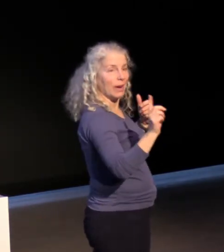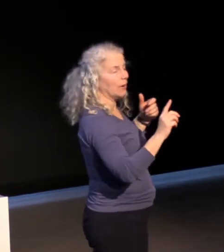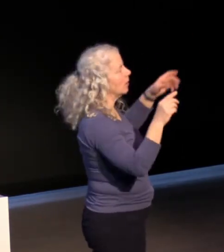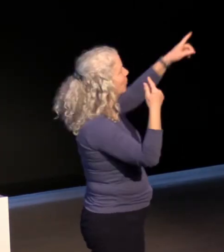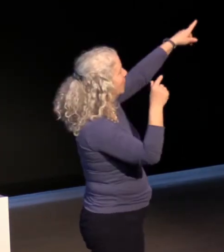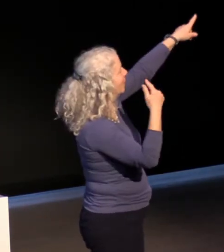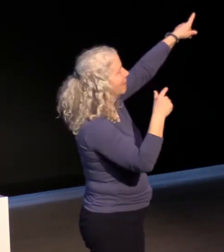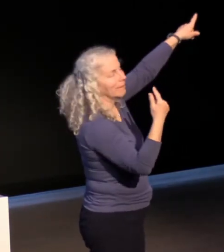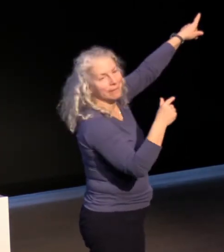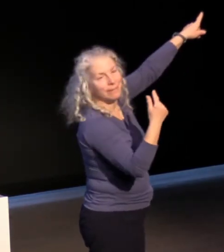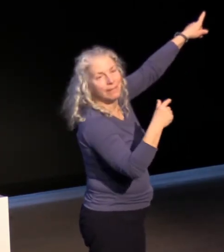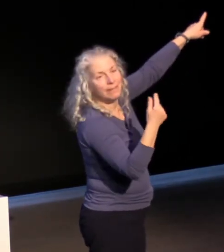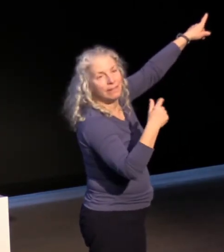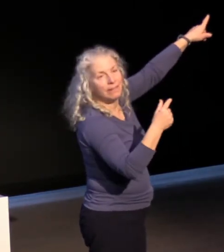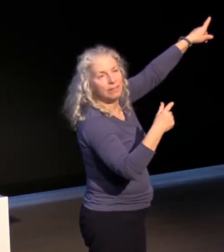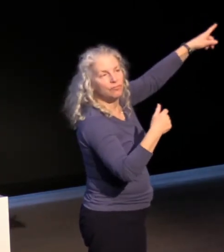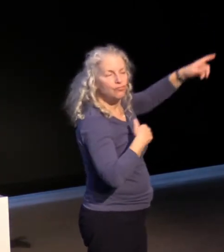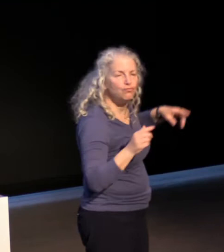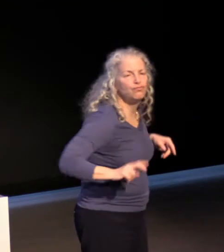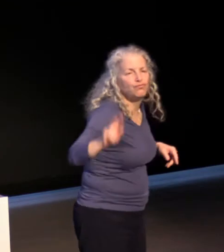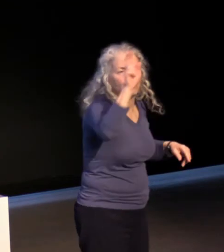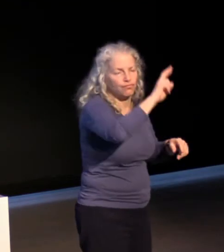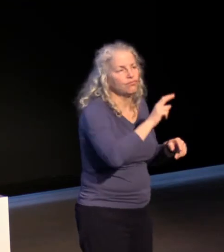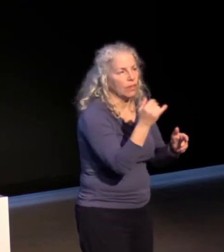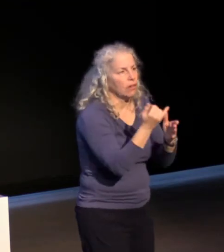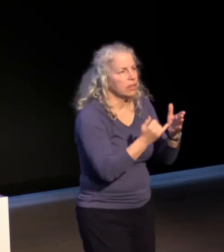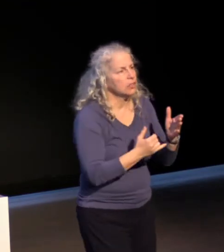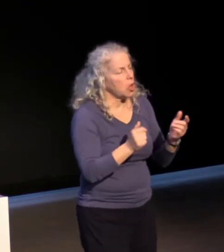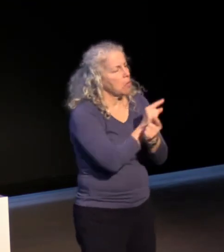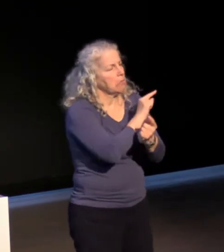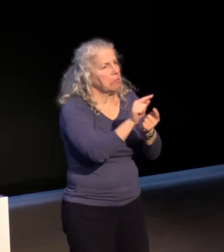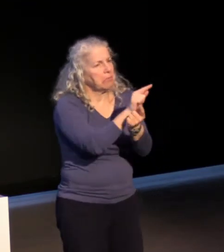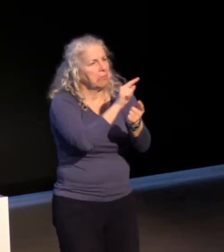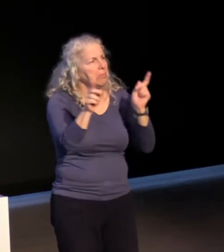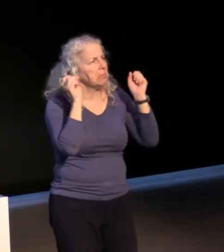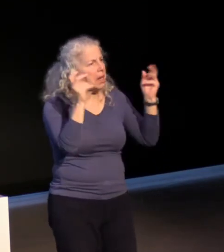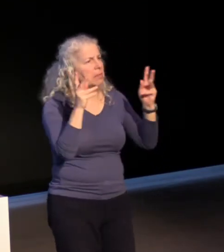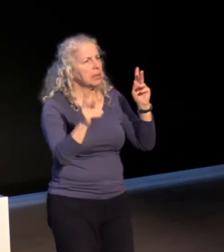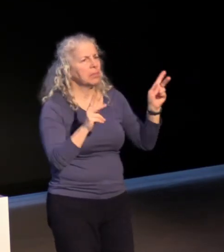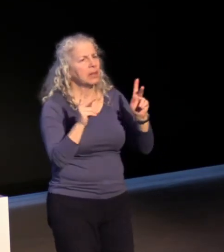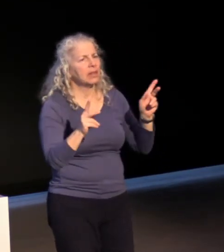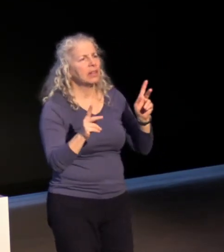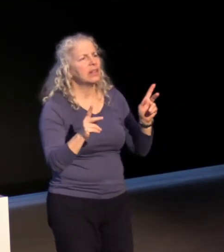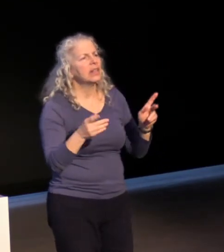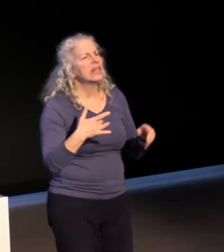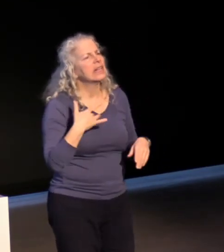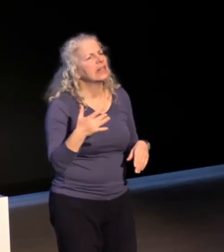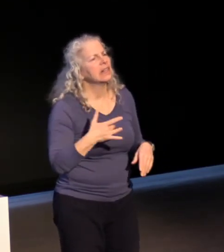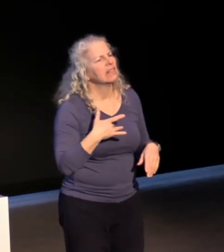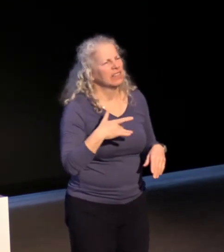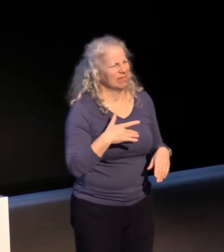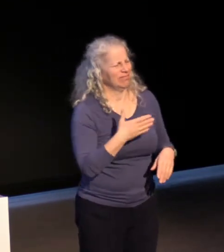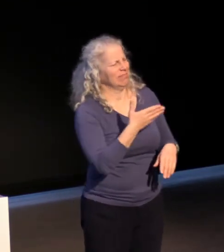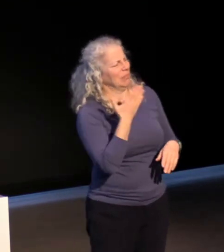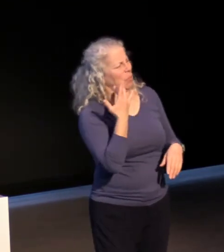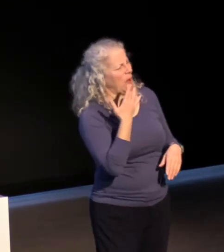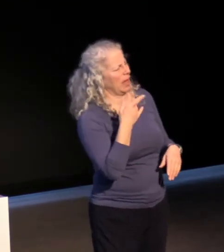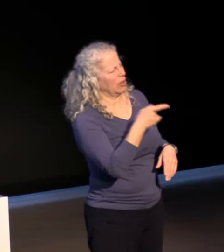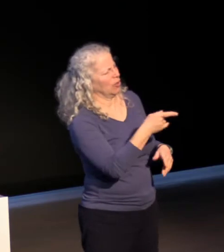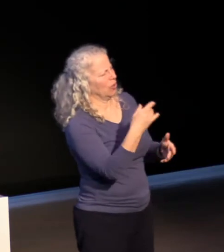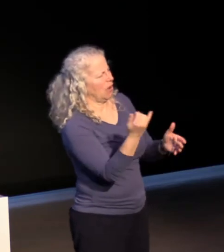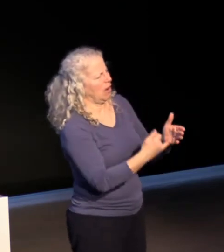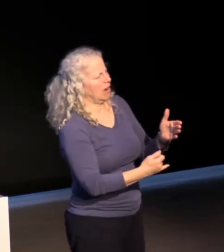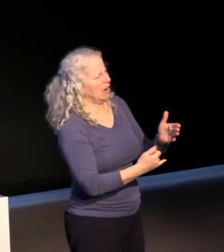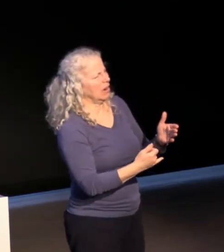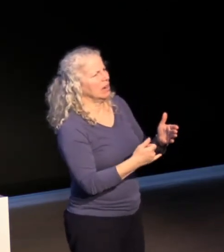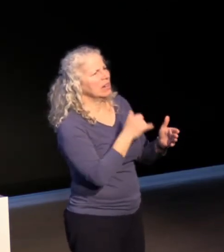section. In my travels as an artist, I've encountered people who are frustrated when my work is not centered about, it's not centered on